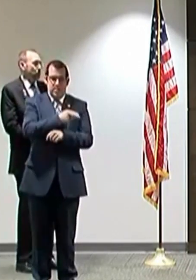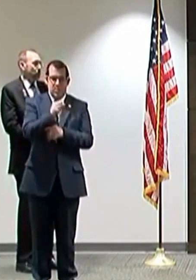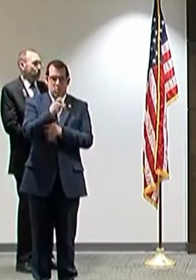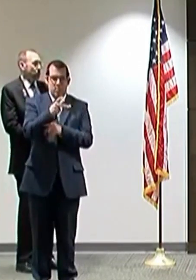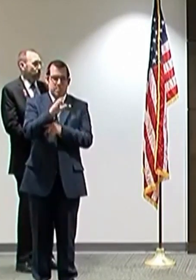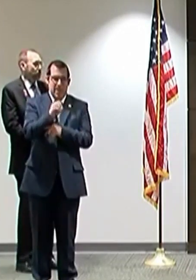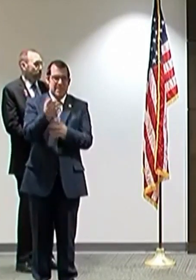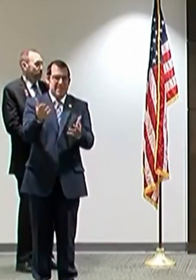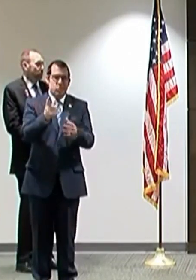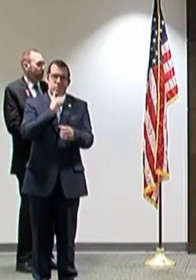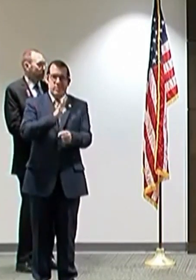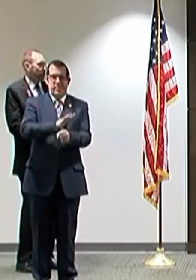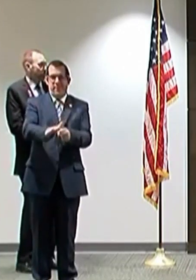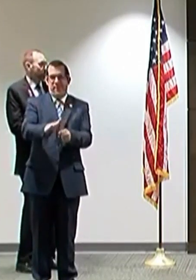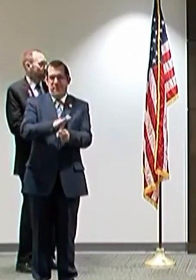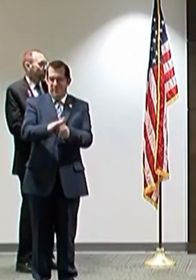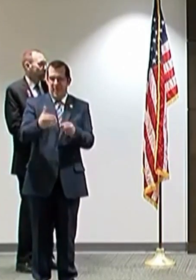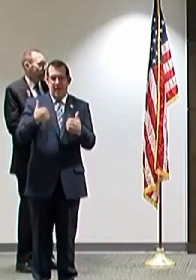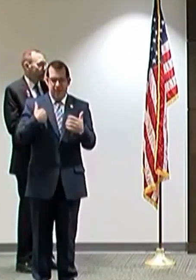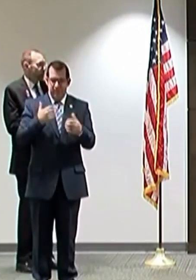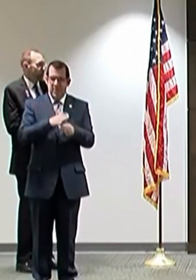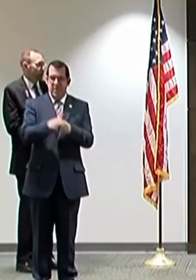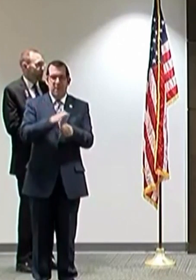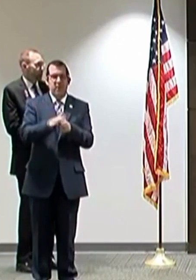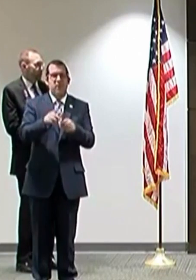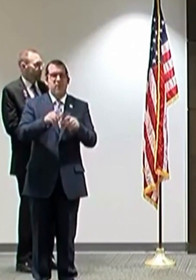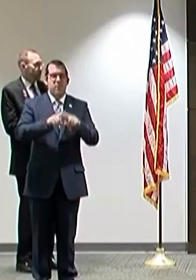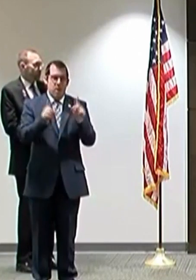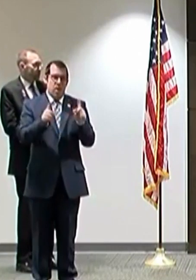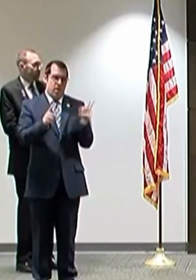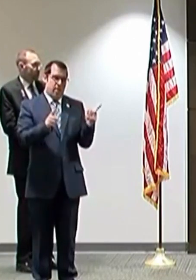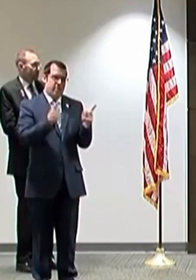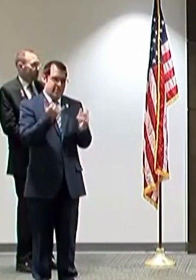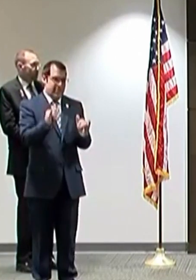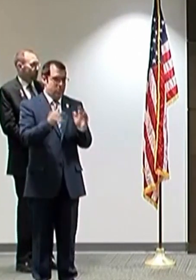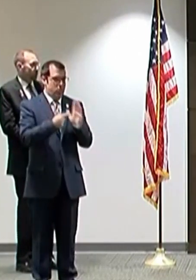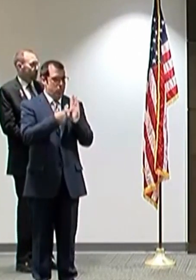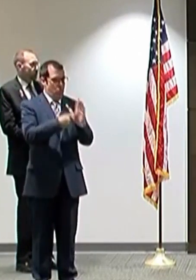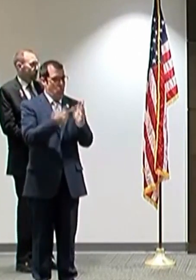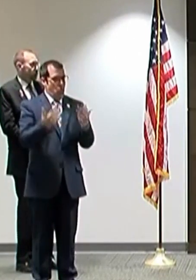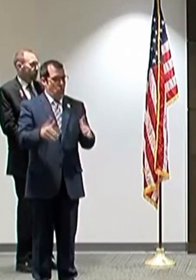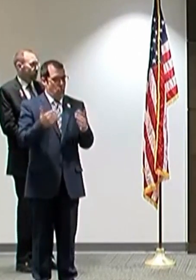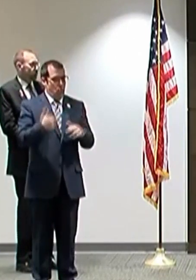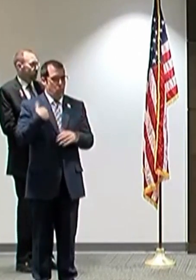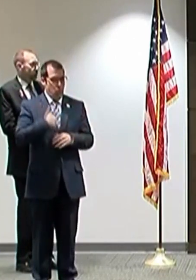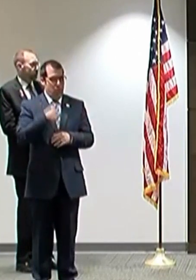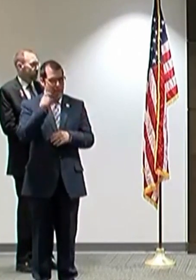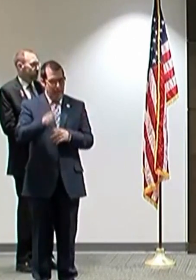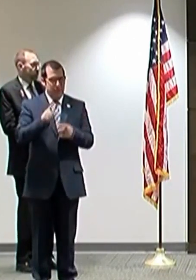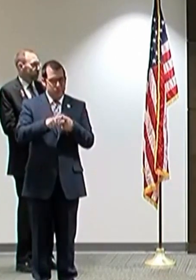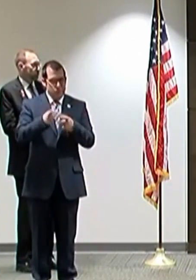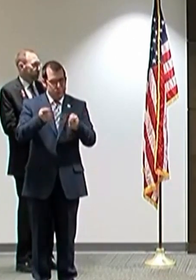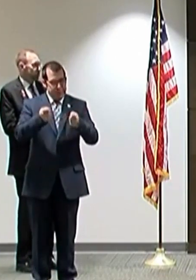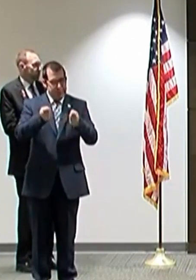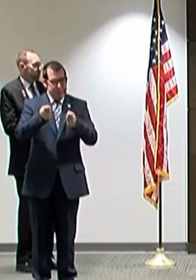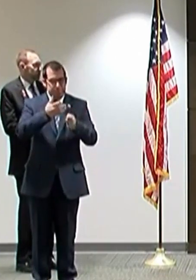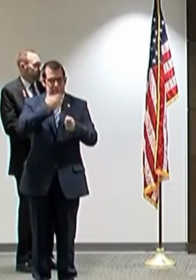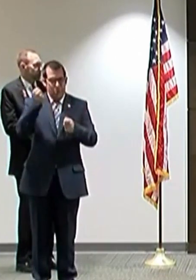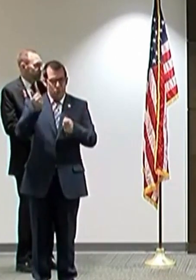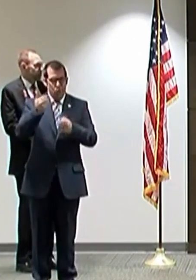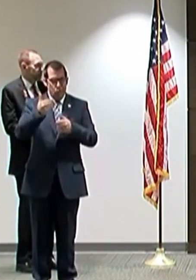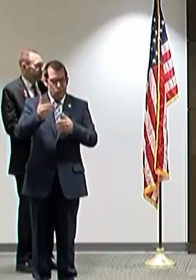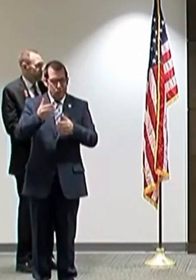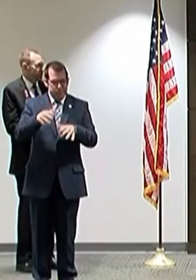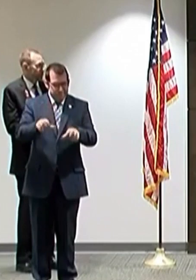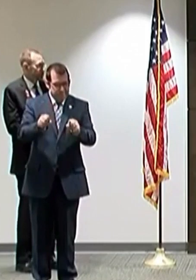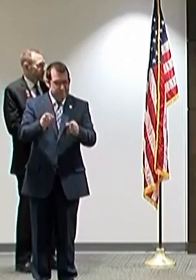than adequate to accommodate that, but it obviously illustrates the fact that we need to get a handle on it here. And then